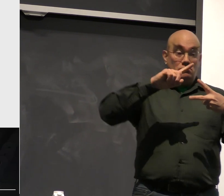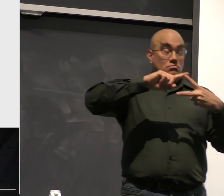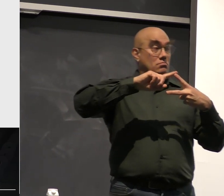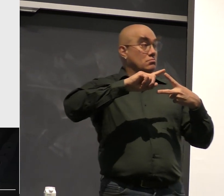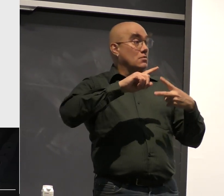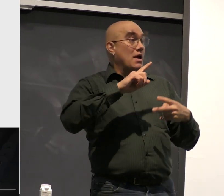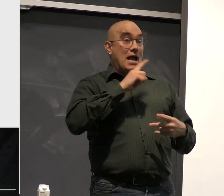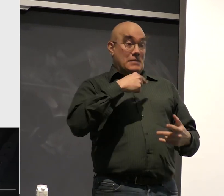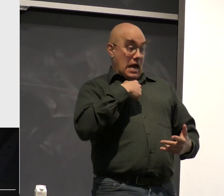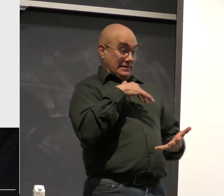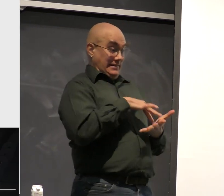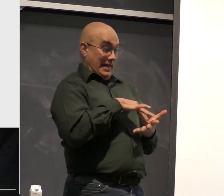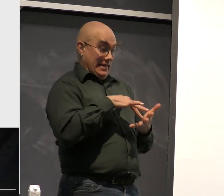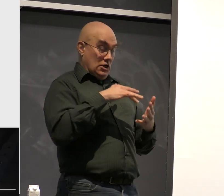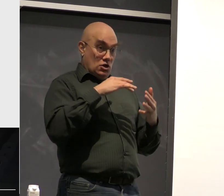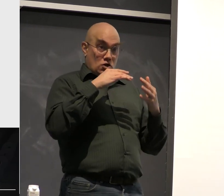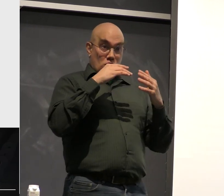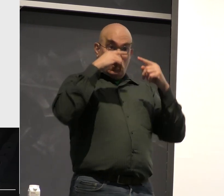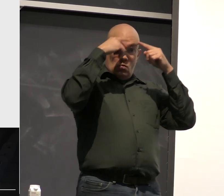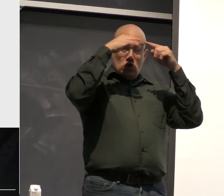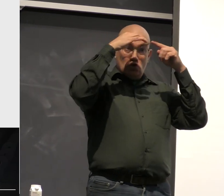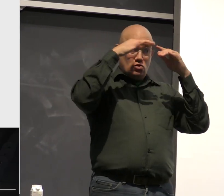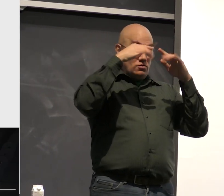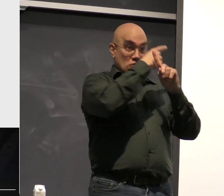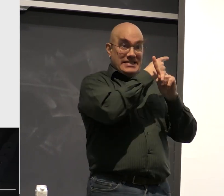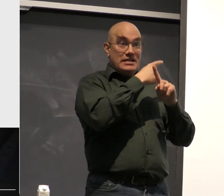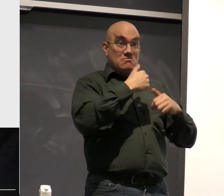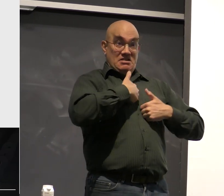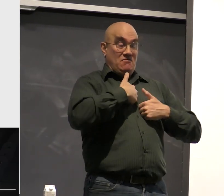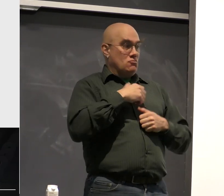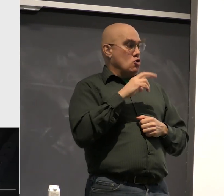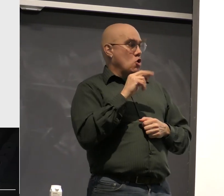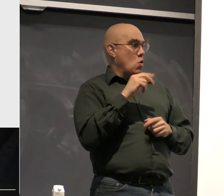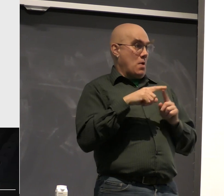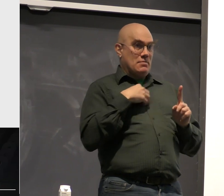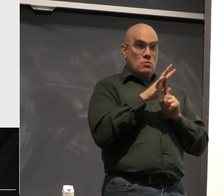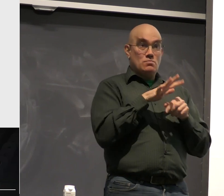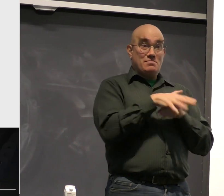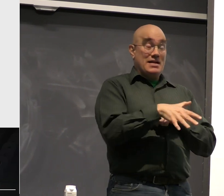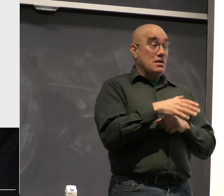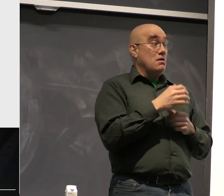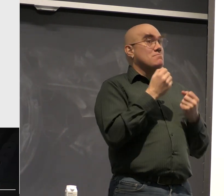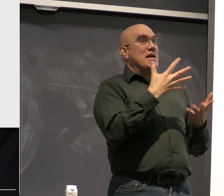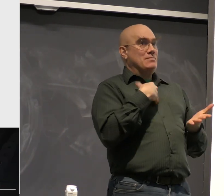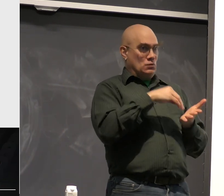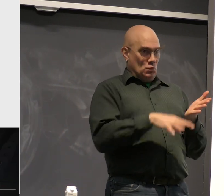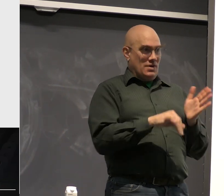So you asked me two questions. The first, am I studying neurodivergence? Personally, no. But I know